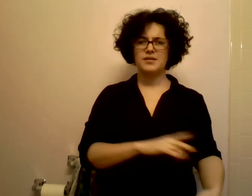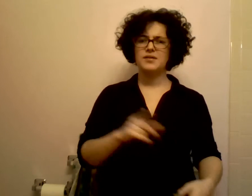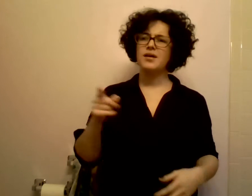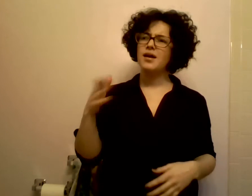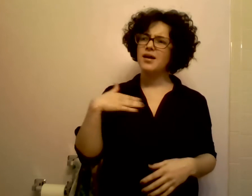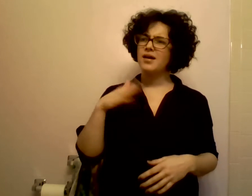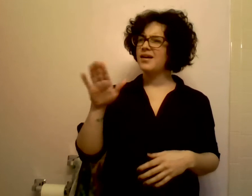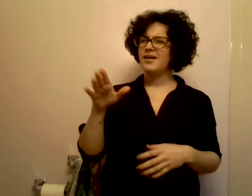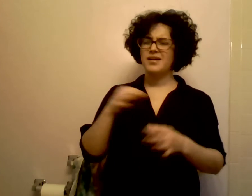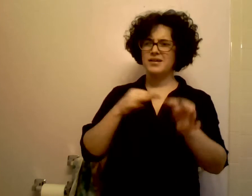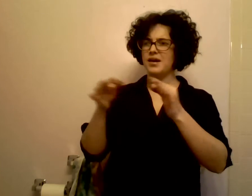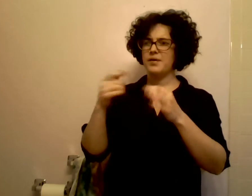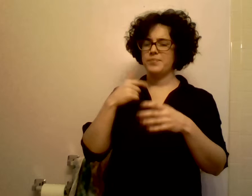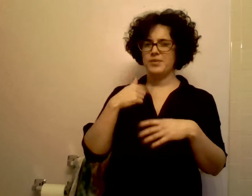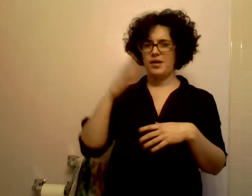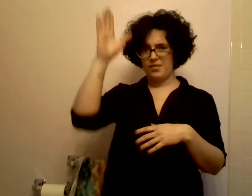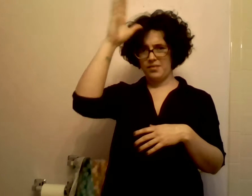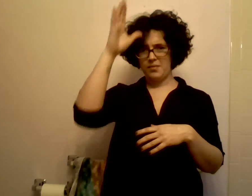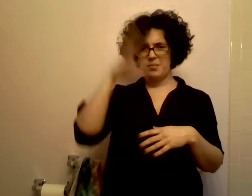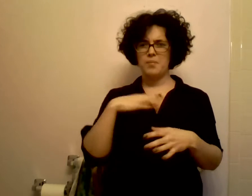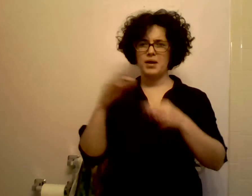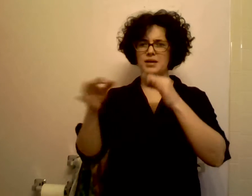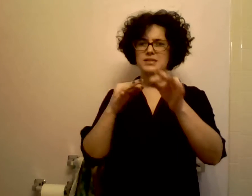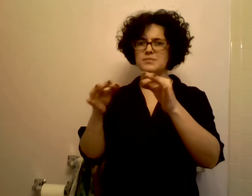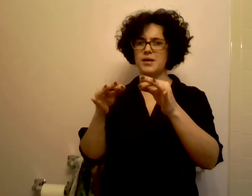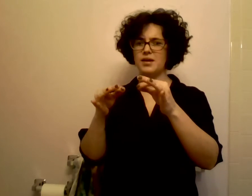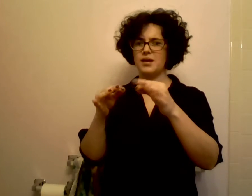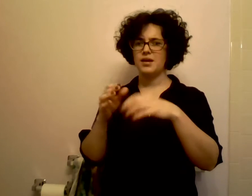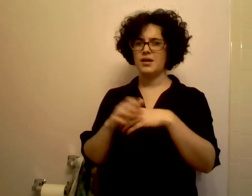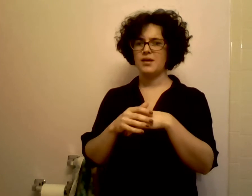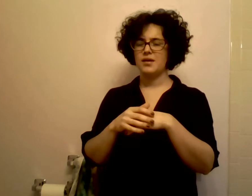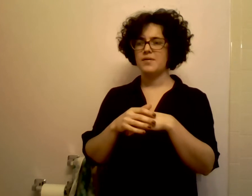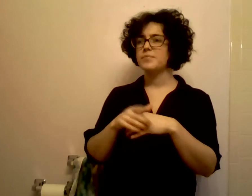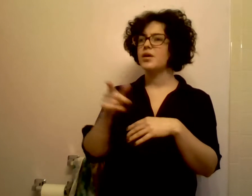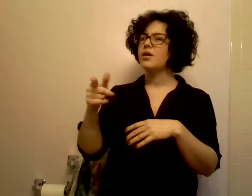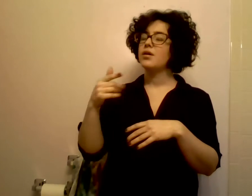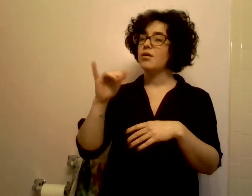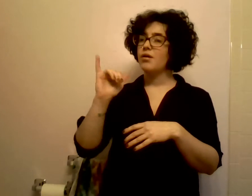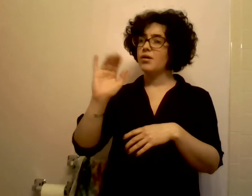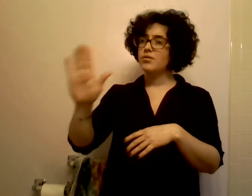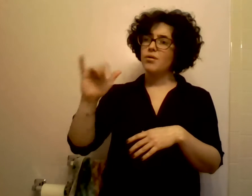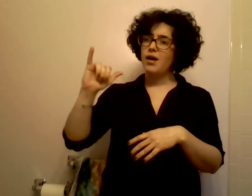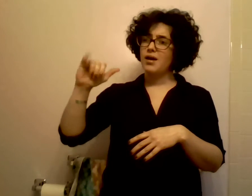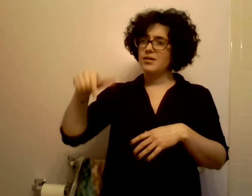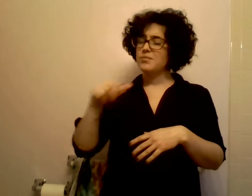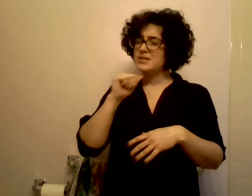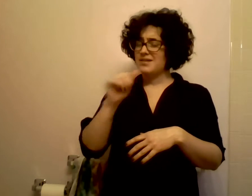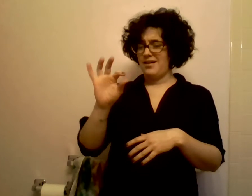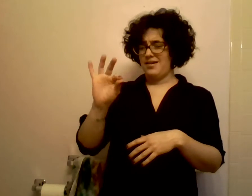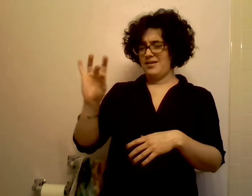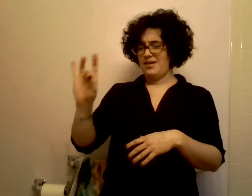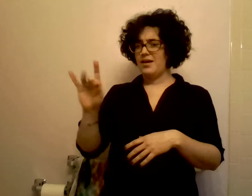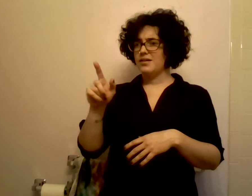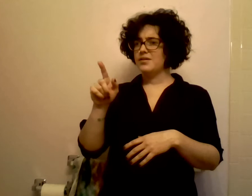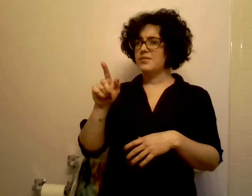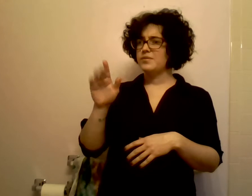have an IQ of 98. You scored in the 98th percentile. That means that your score was